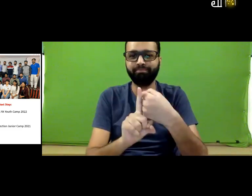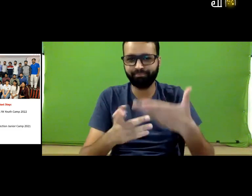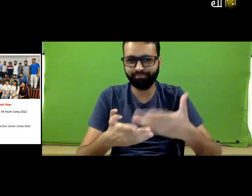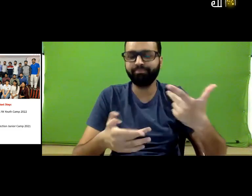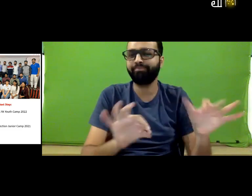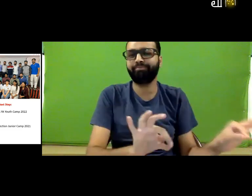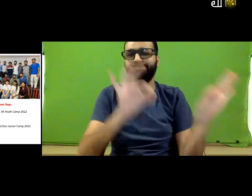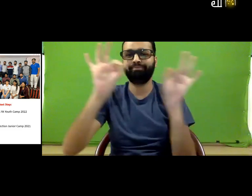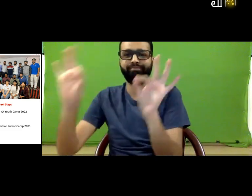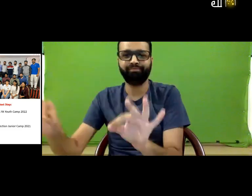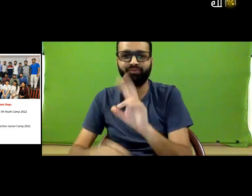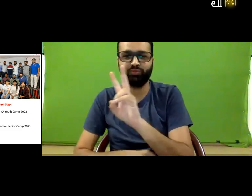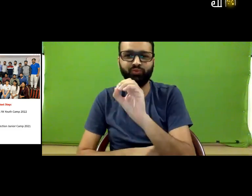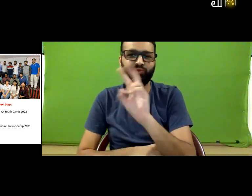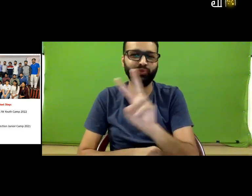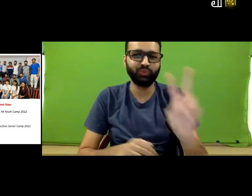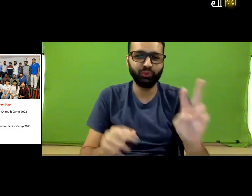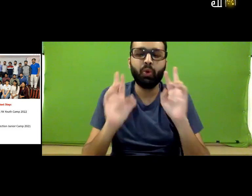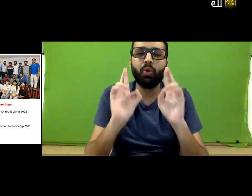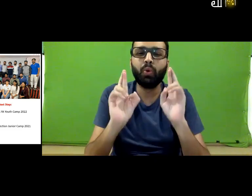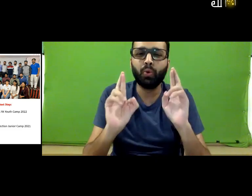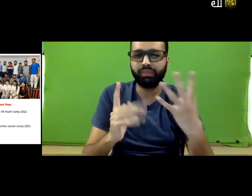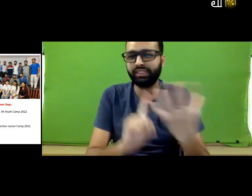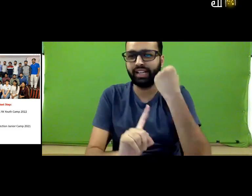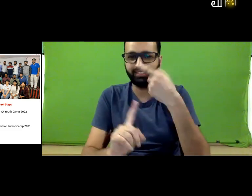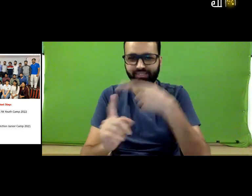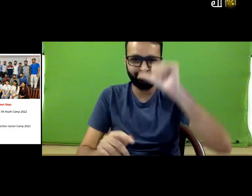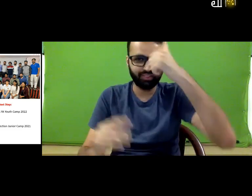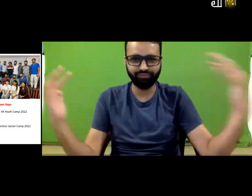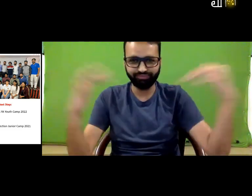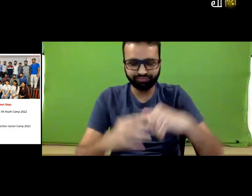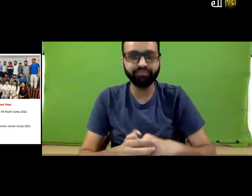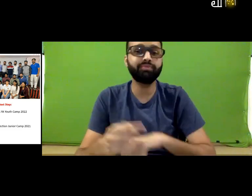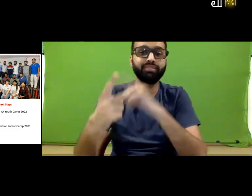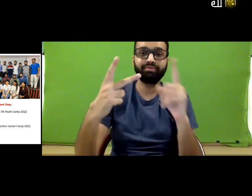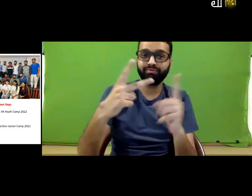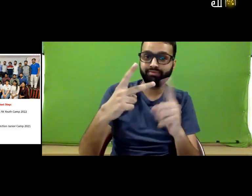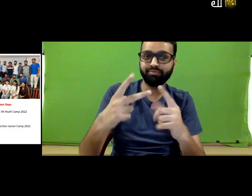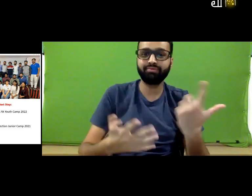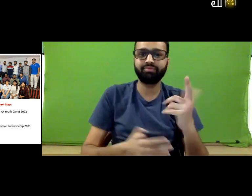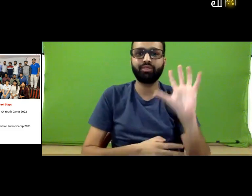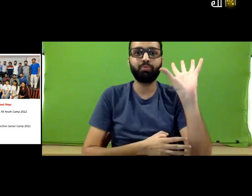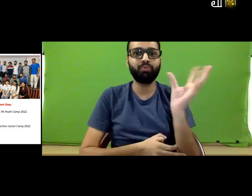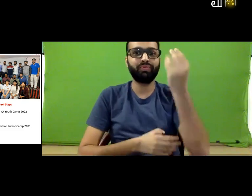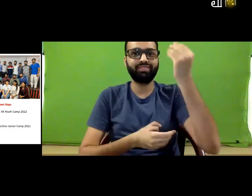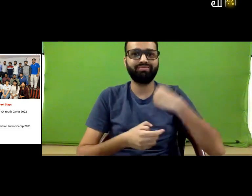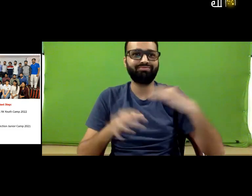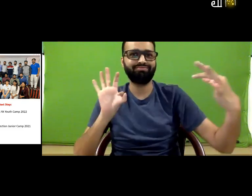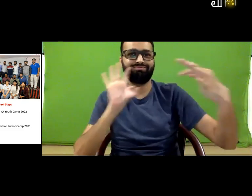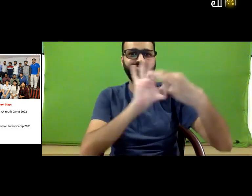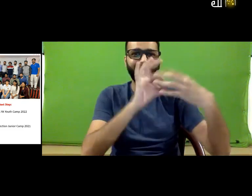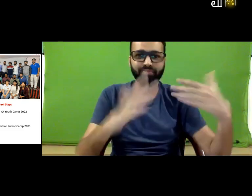but because of the pandemic, we had to move it to 2022. Hopefully, by then we'll be able to, host it and people will be able to